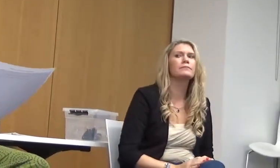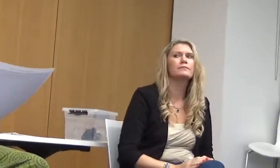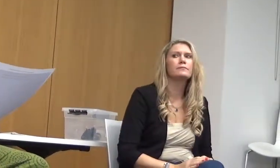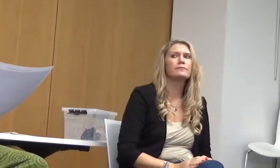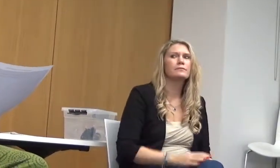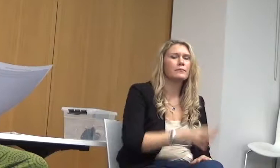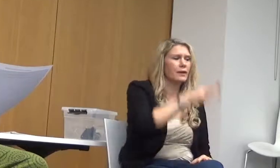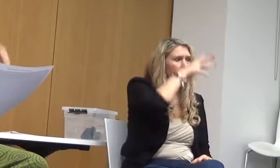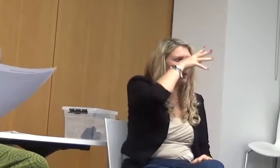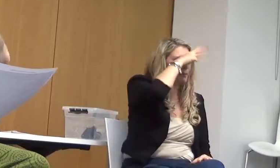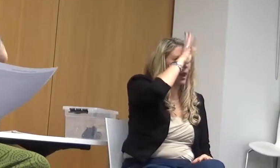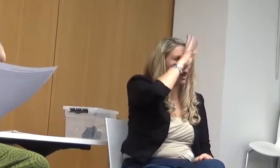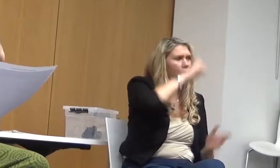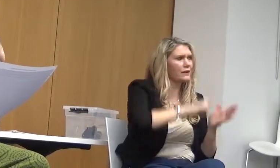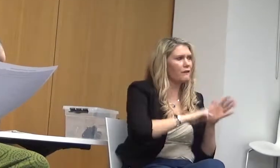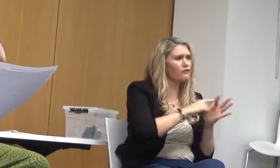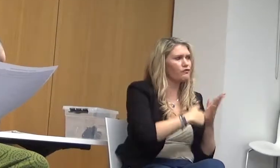Punk as a verb.